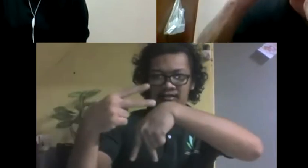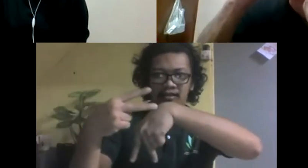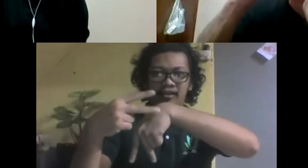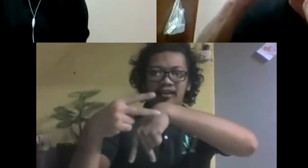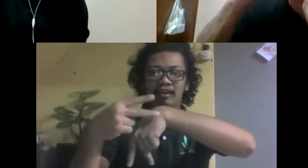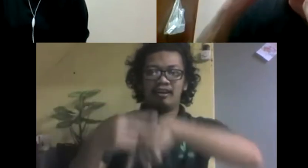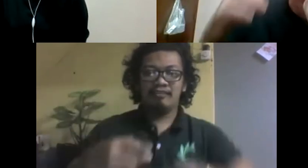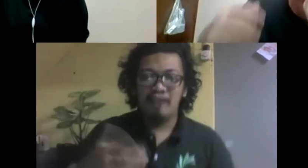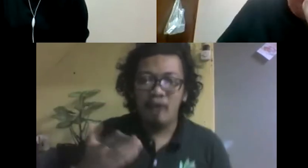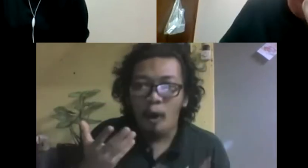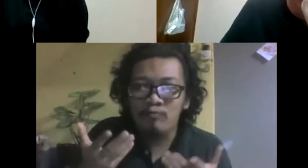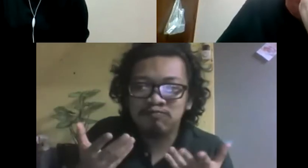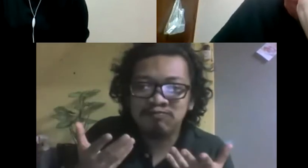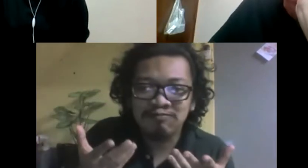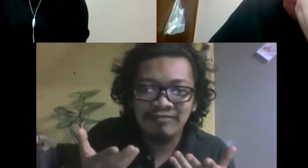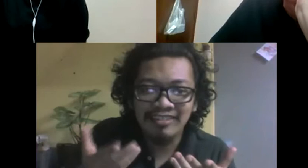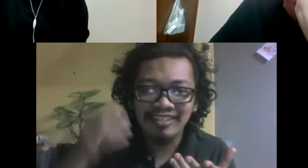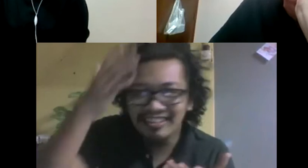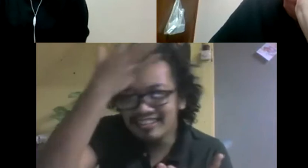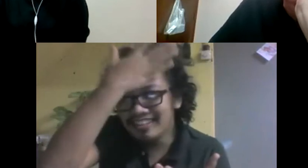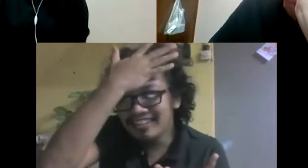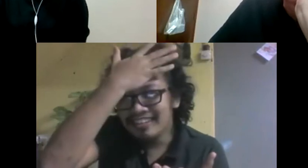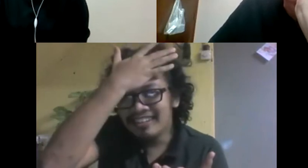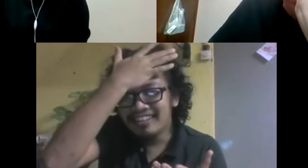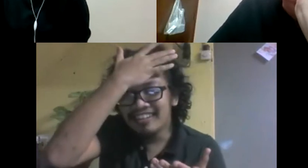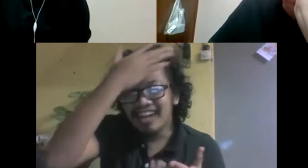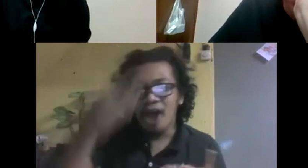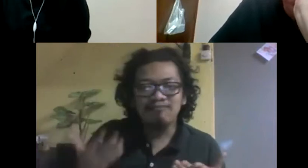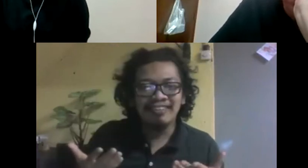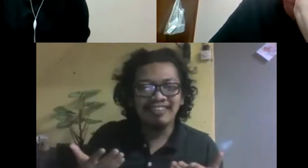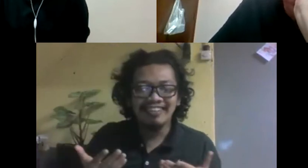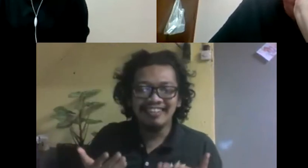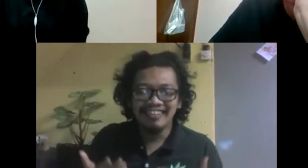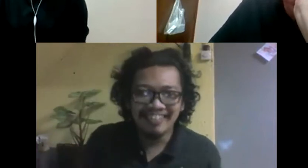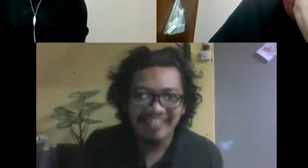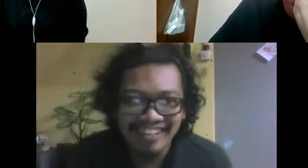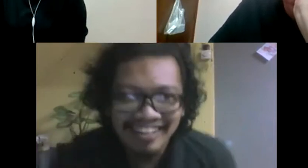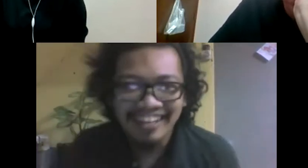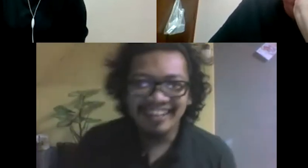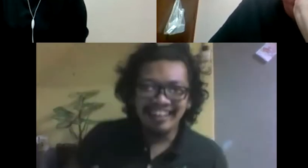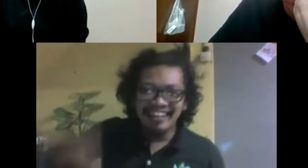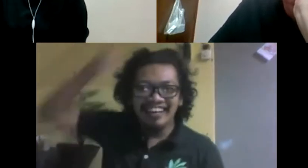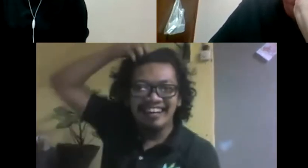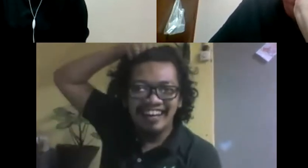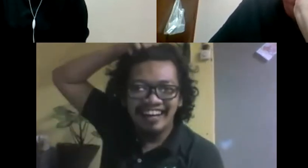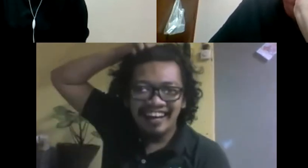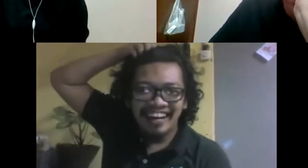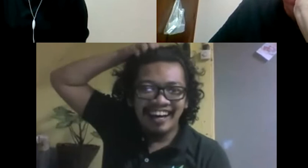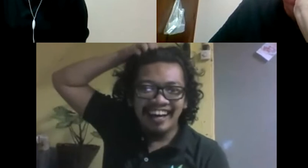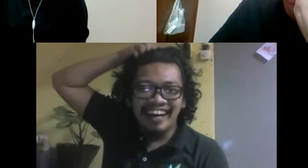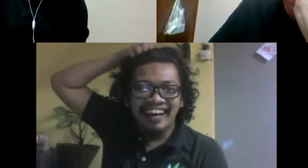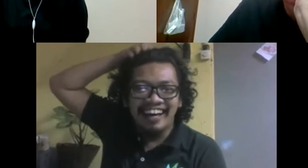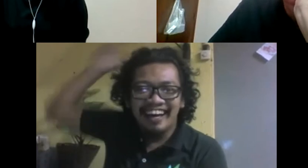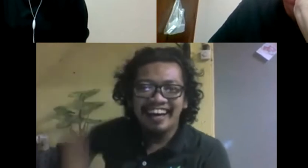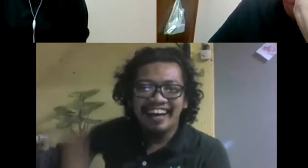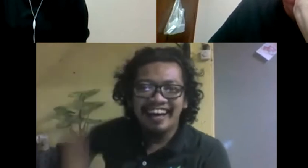possibilities, for example. That's because it applies to the basic ones, but when we